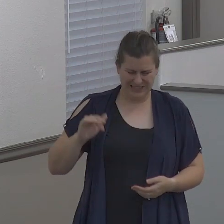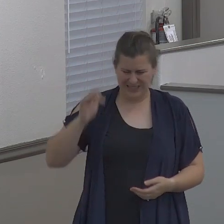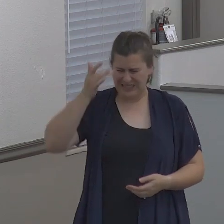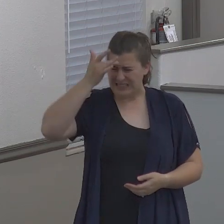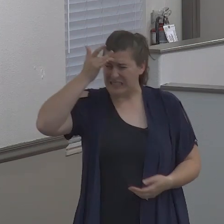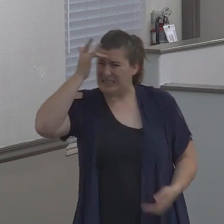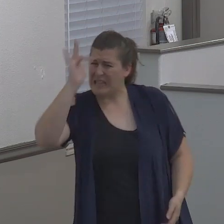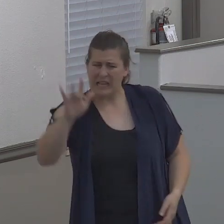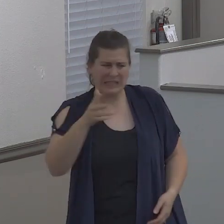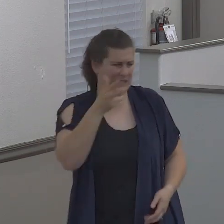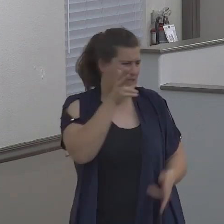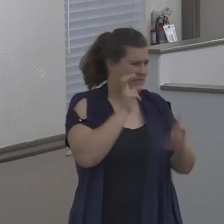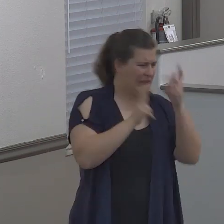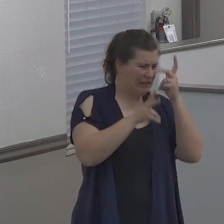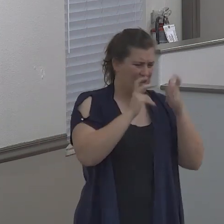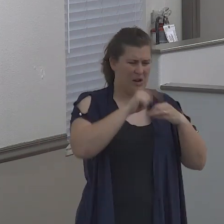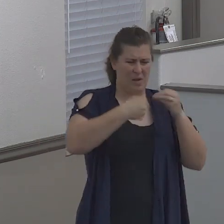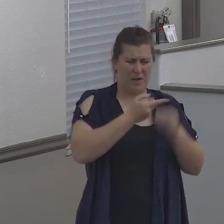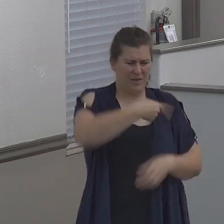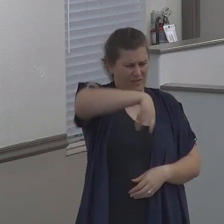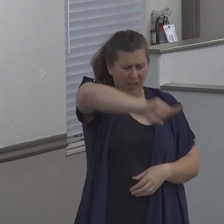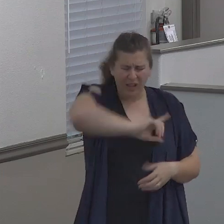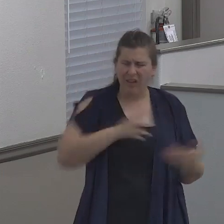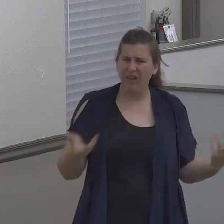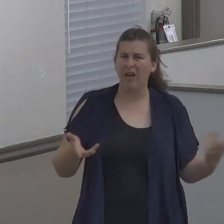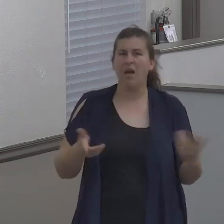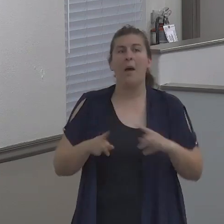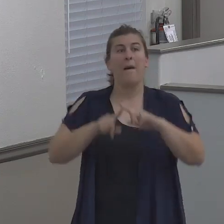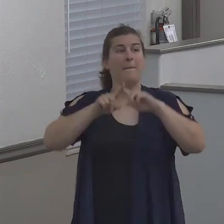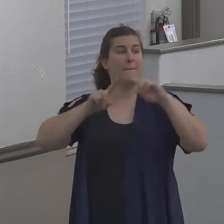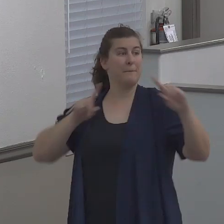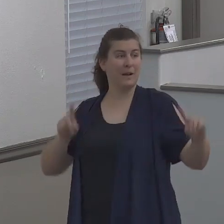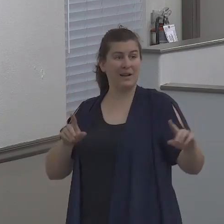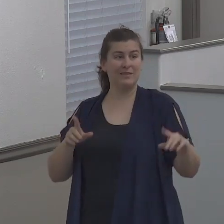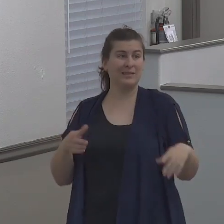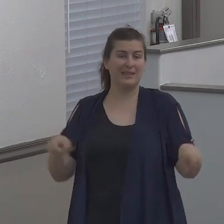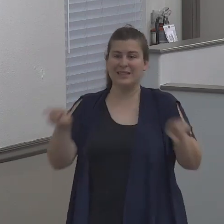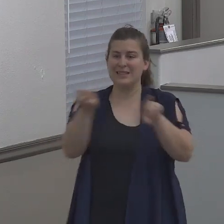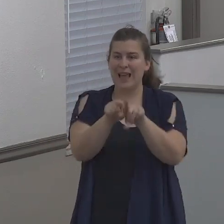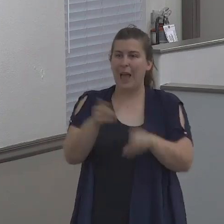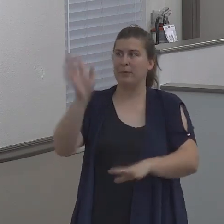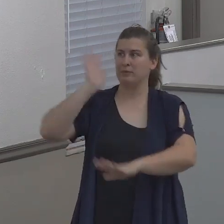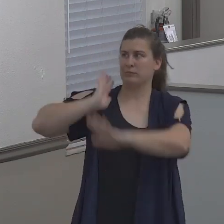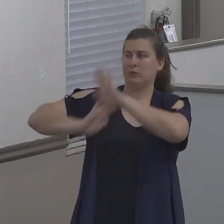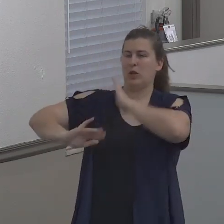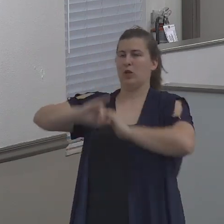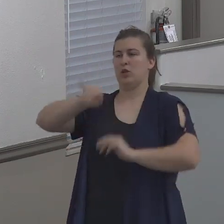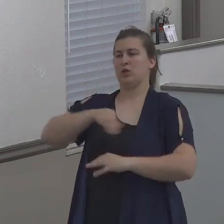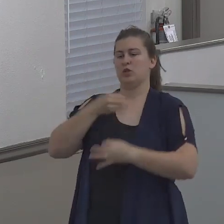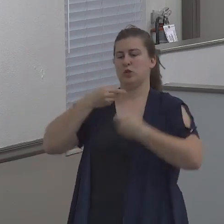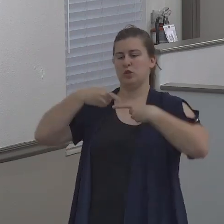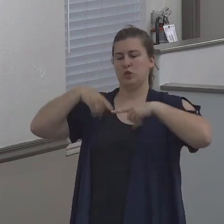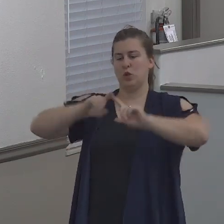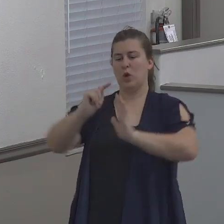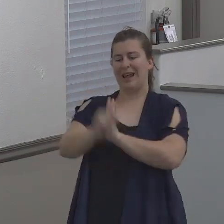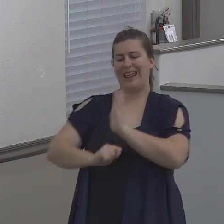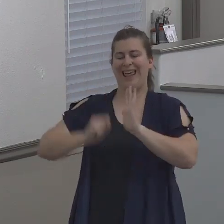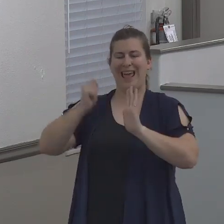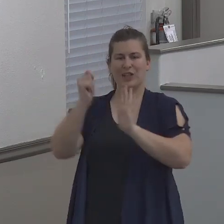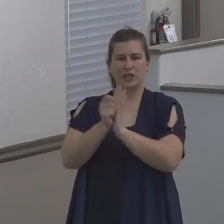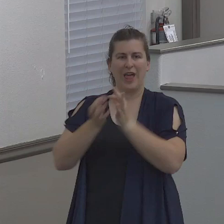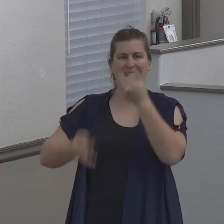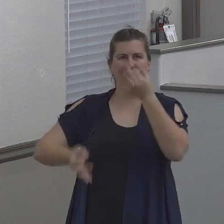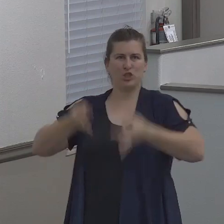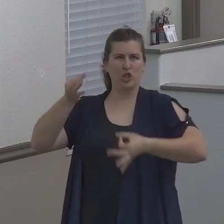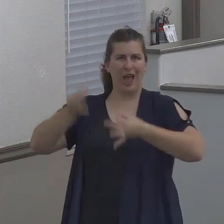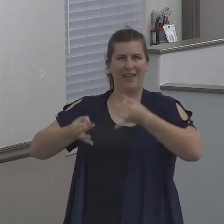And it's nauseating in some cases to hear what in the world's going on. But it's no different than it was in the time of the